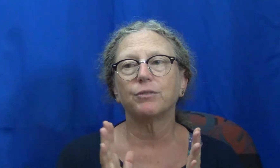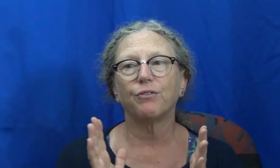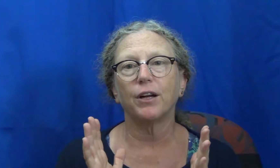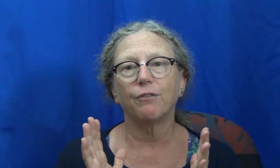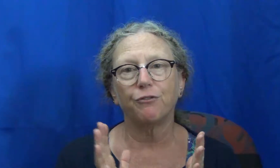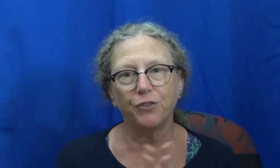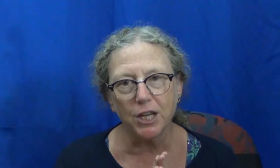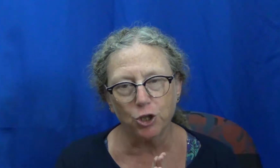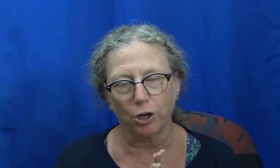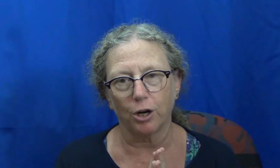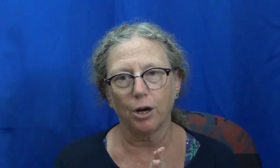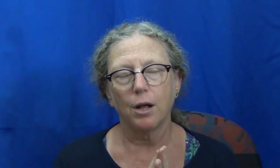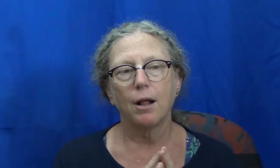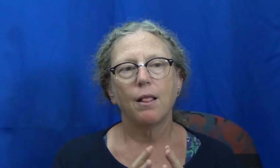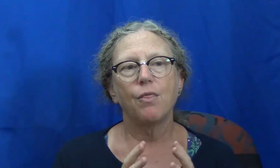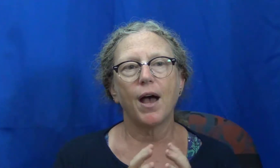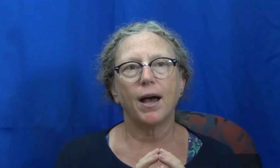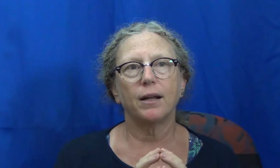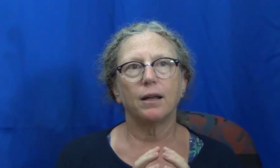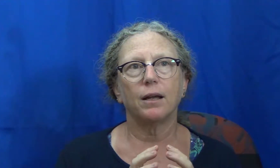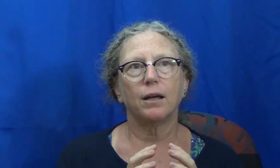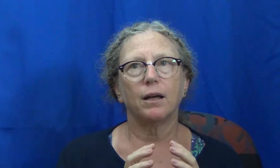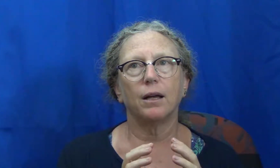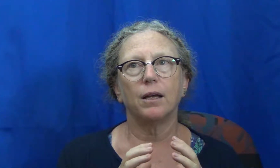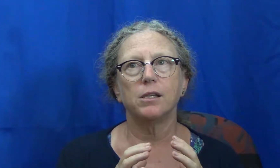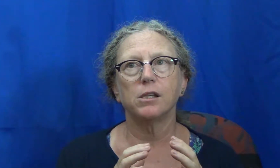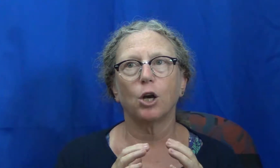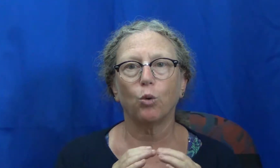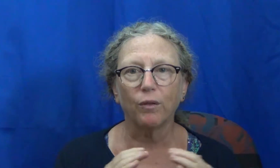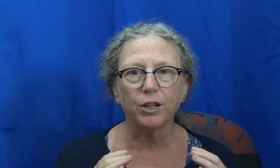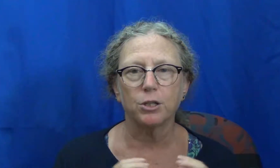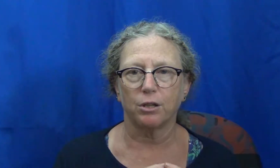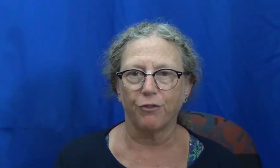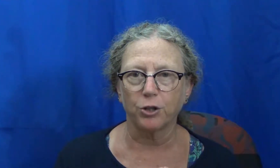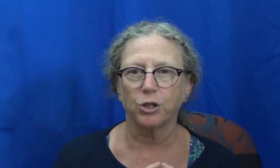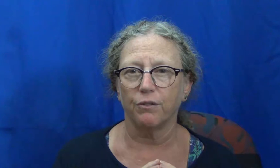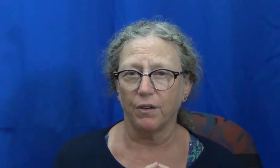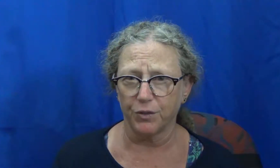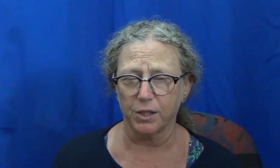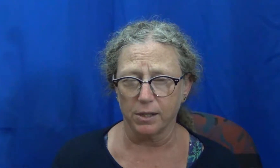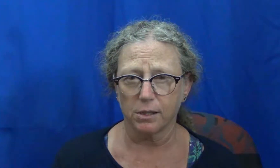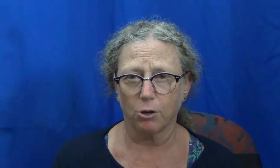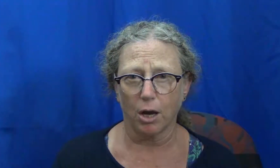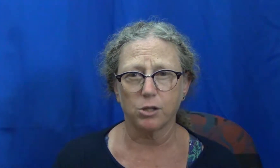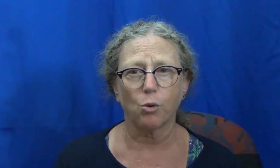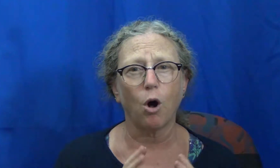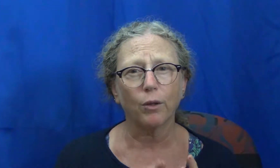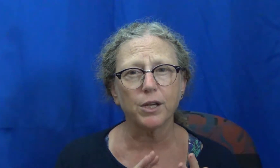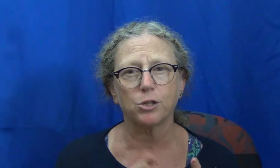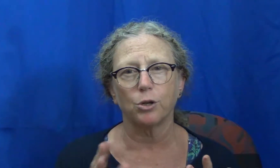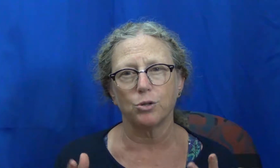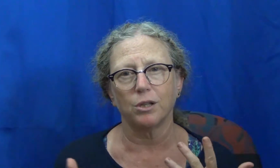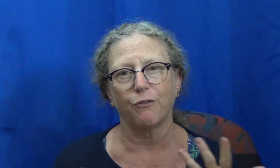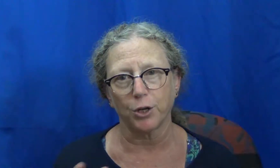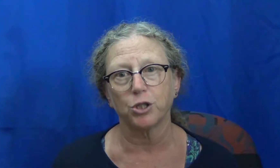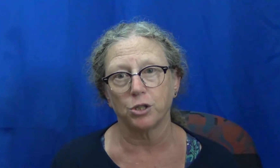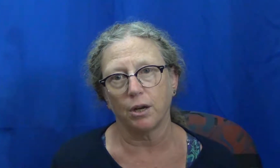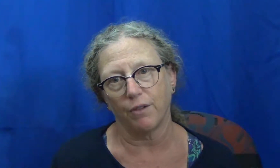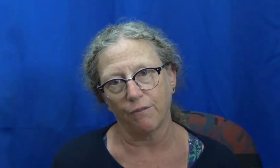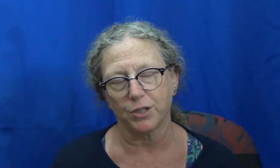find a feature that is equivalent to the function of emphasis. Okay, so all these are using the function of emphasis.